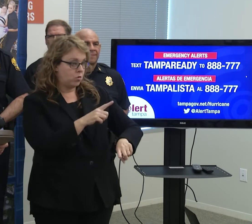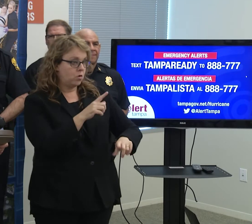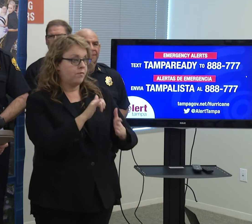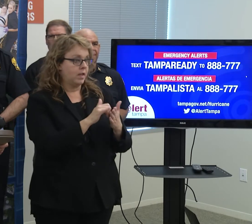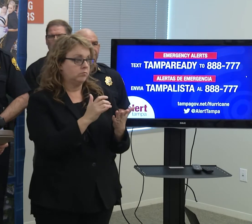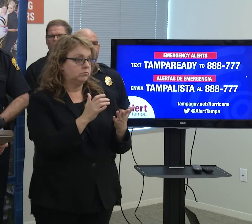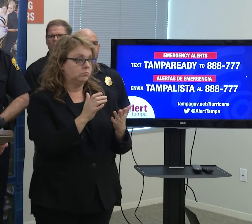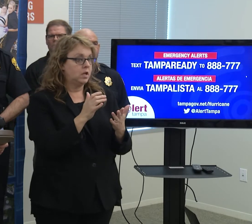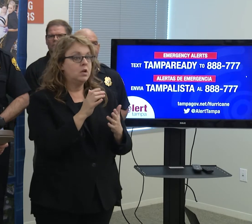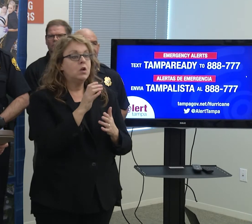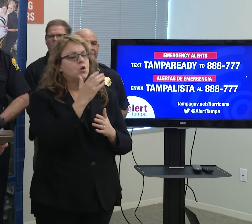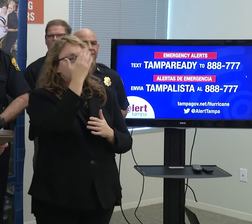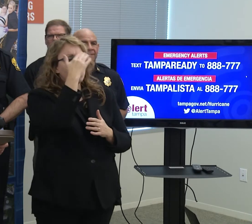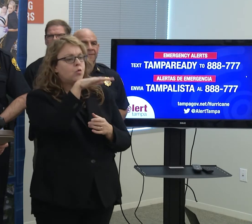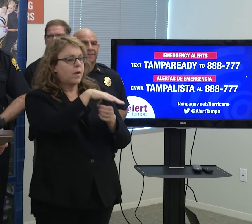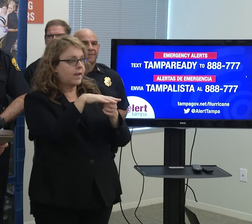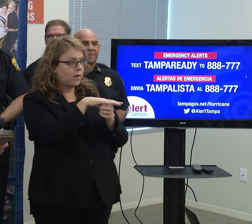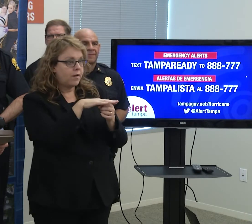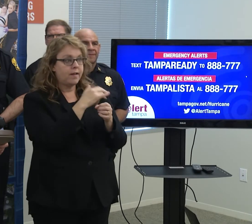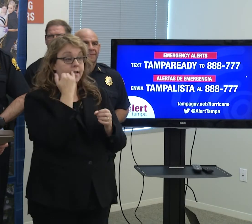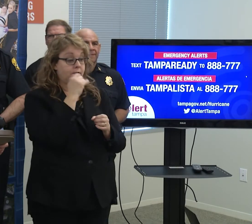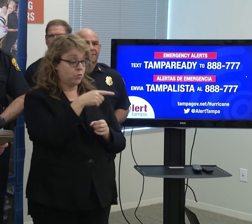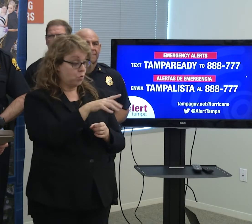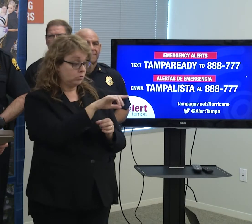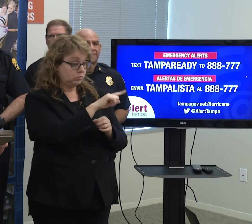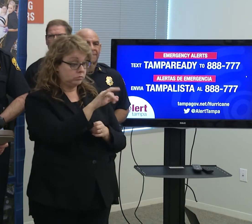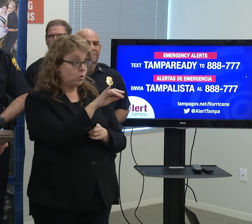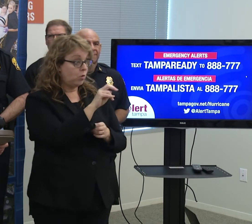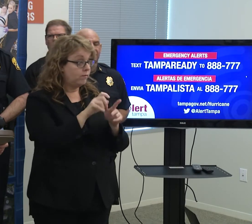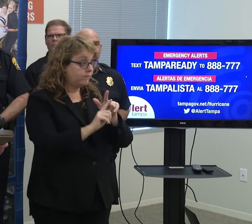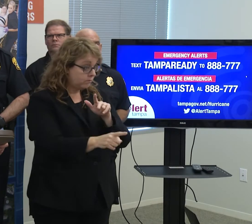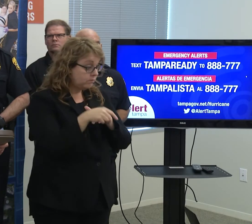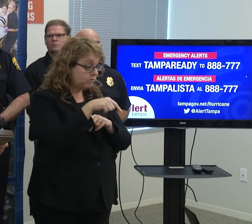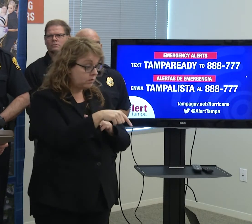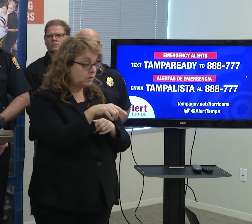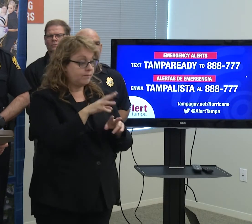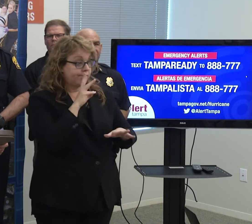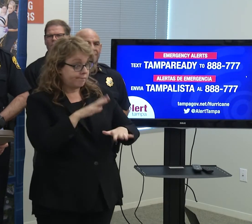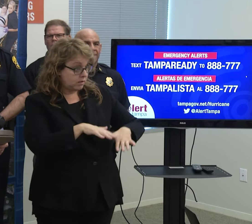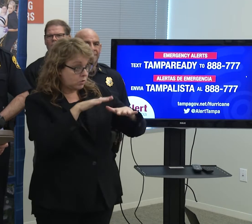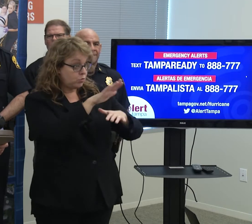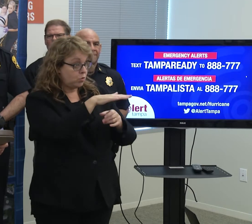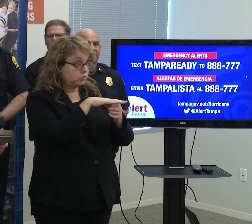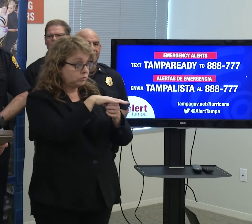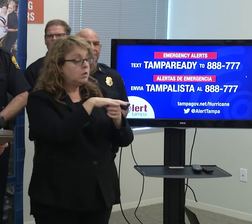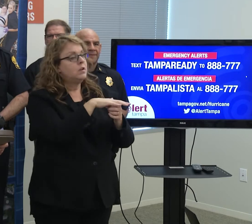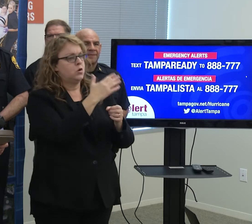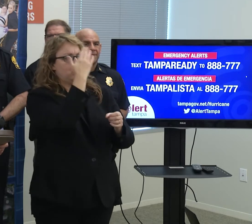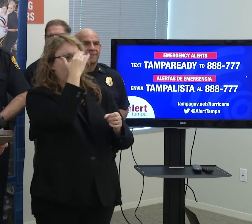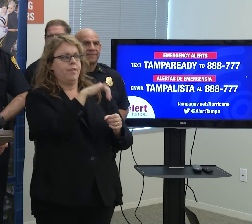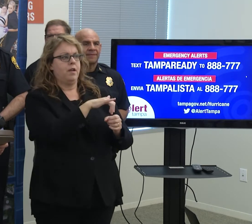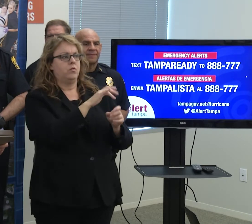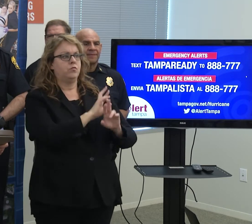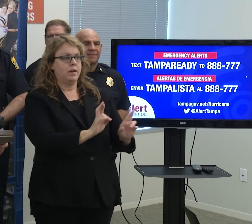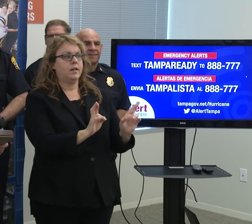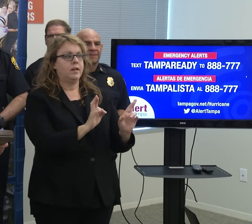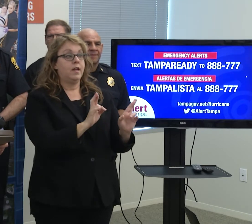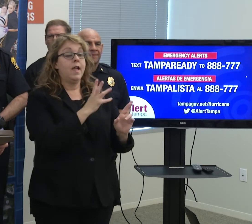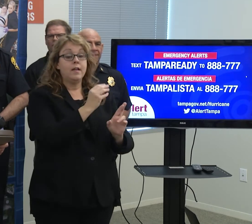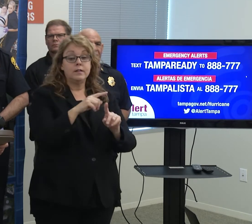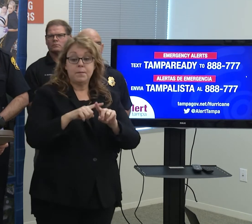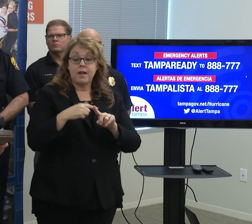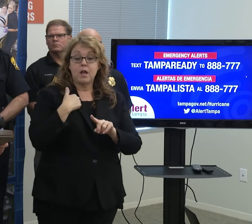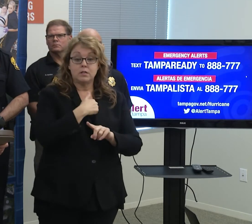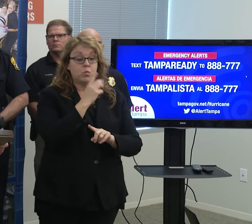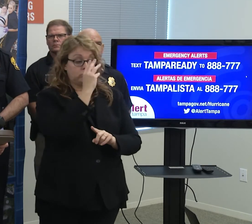are given. Know where you live if you're in an evacuation or a flood zone, as I stated before. And then you can count on us